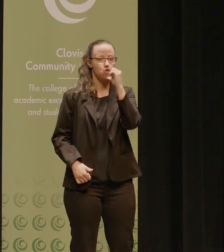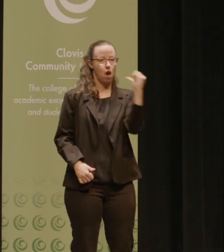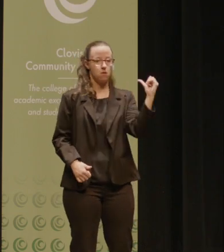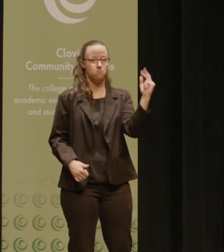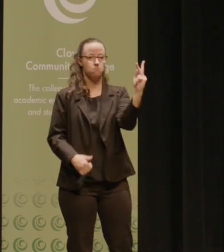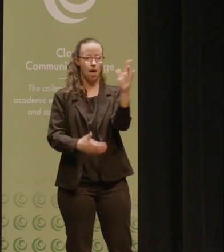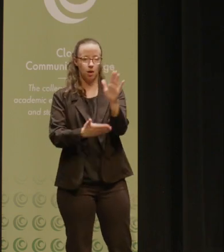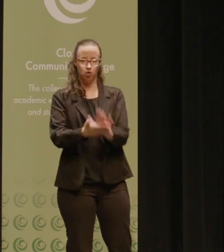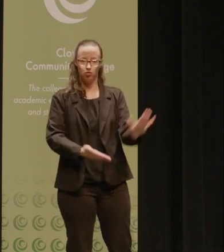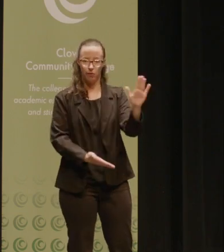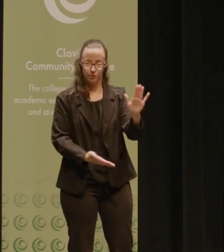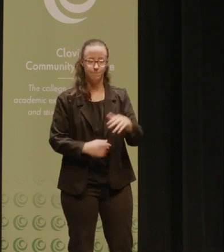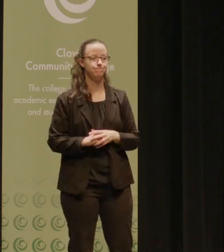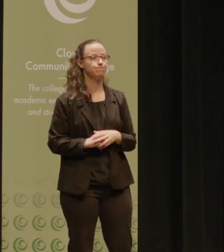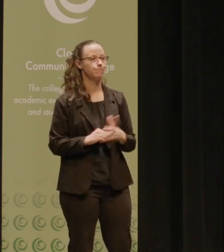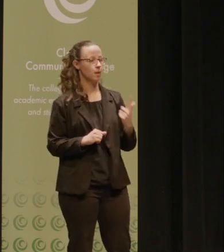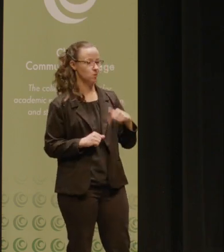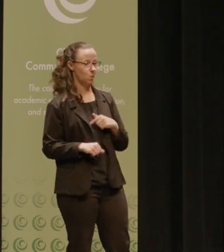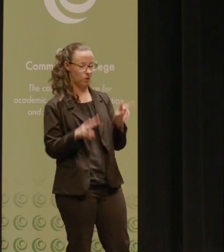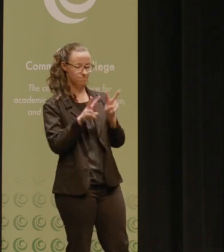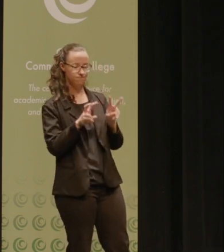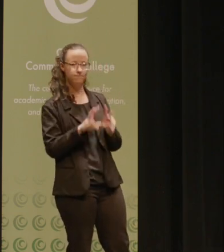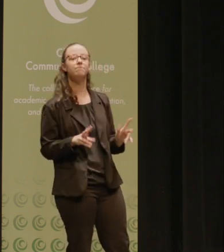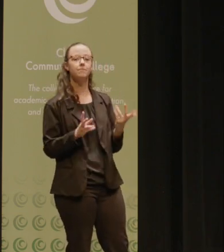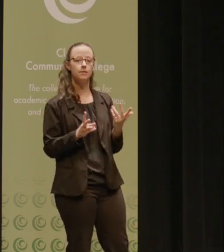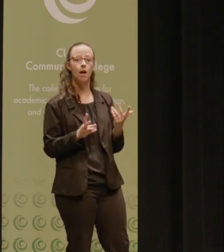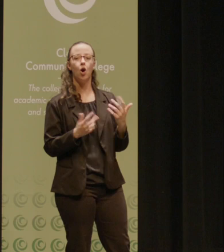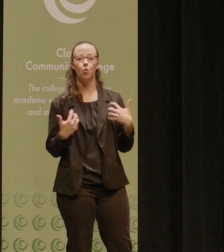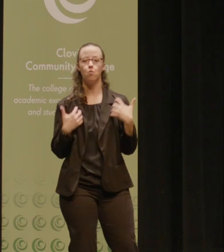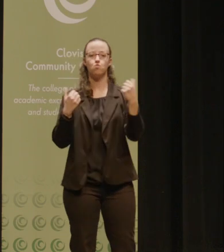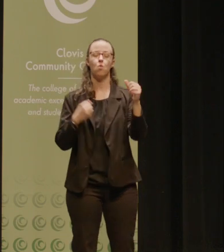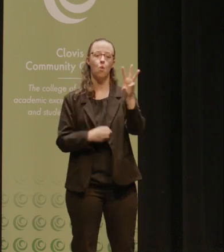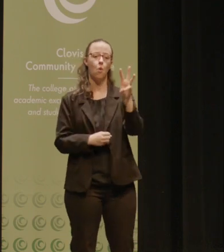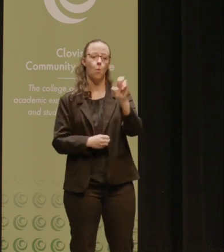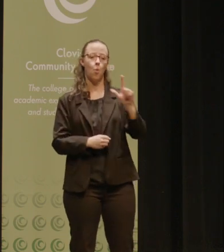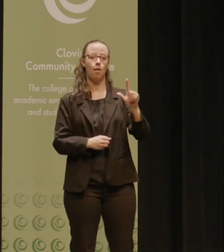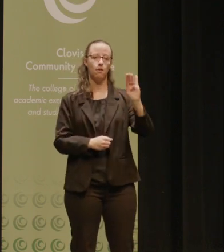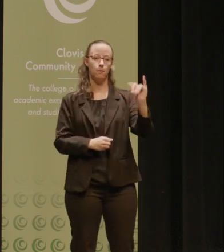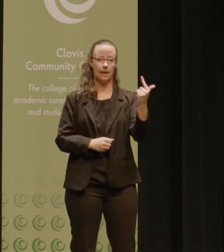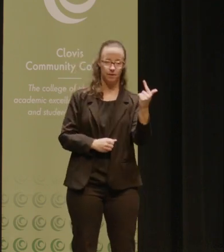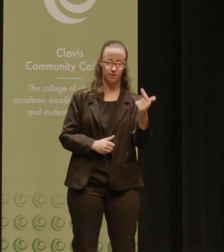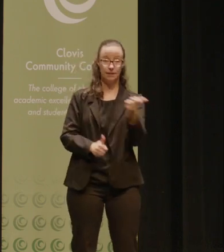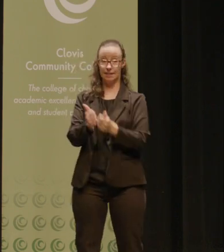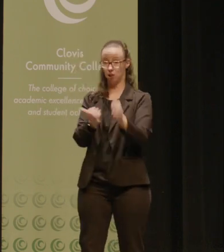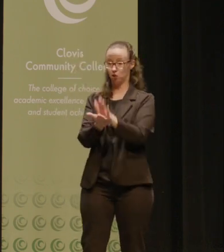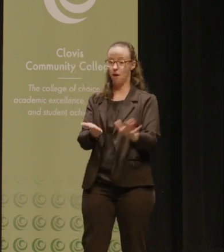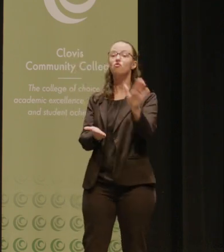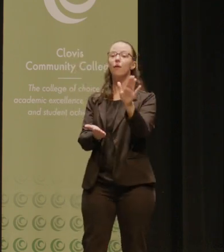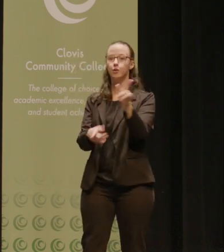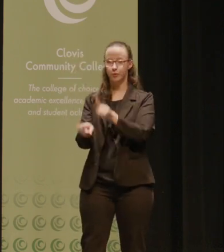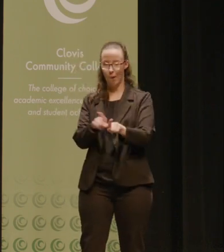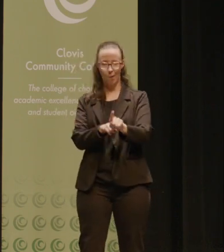back. And so we focused on the importance of well-being. And each of our colleges, they